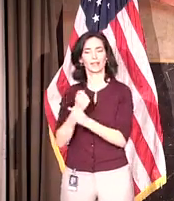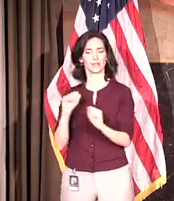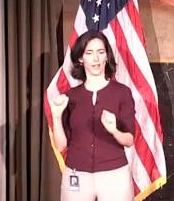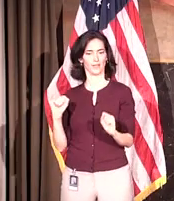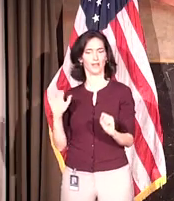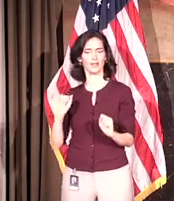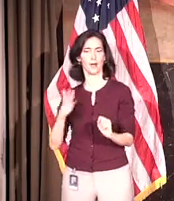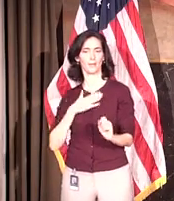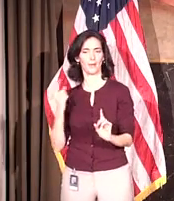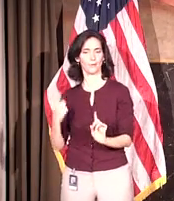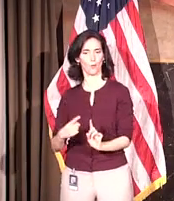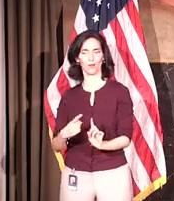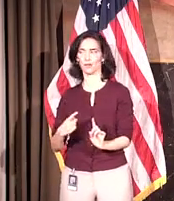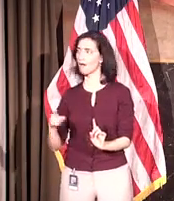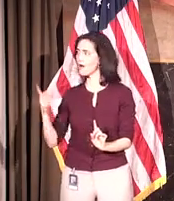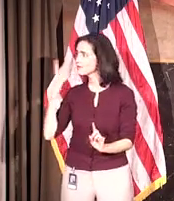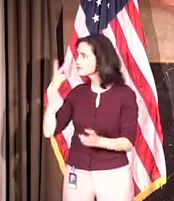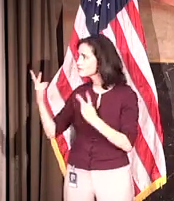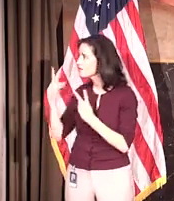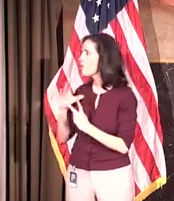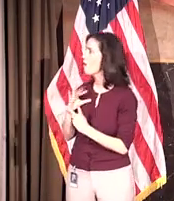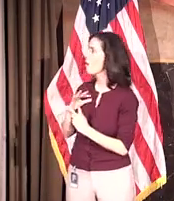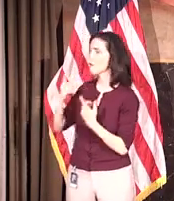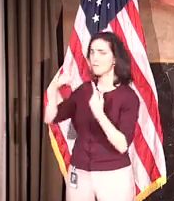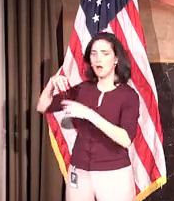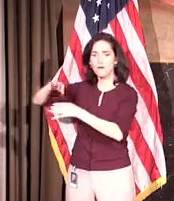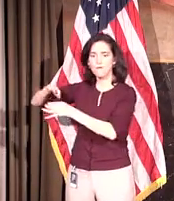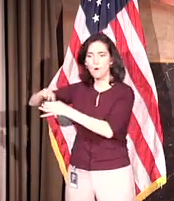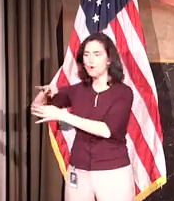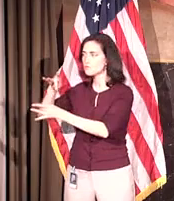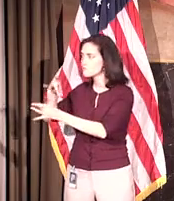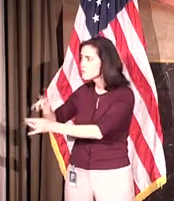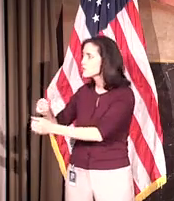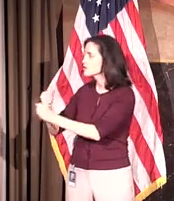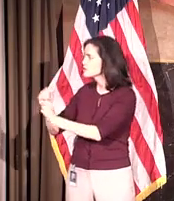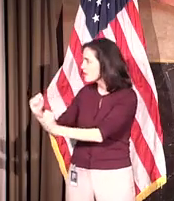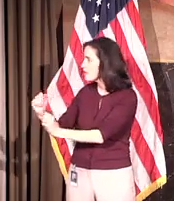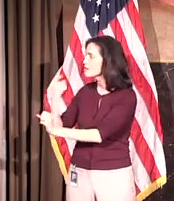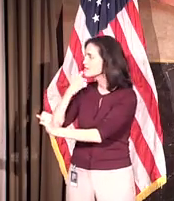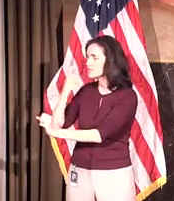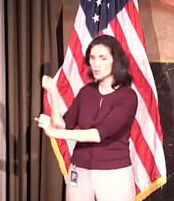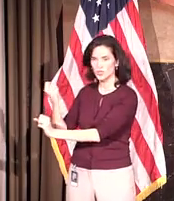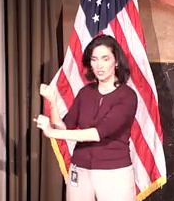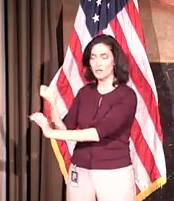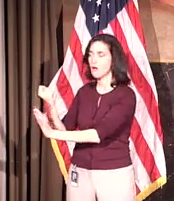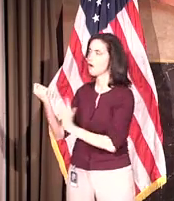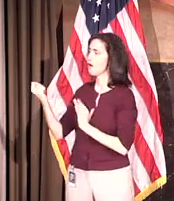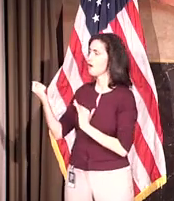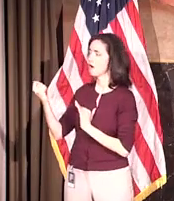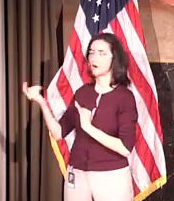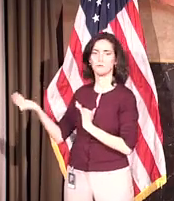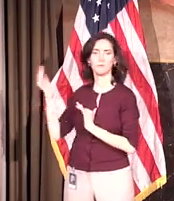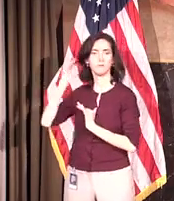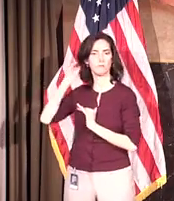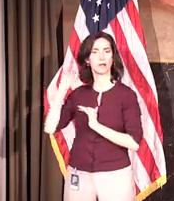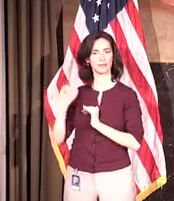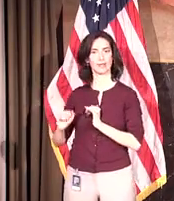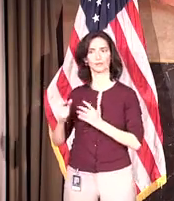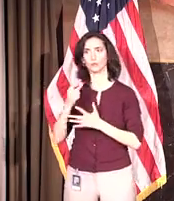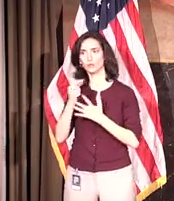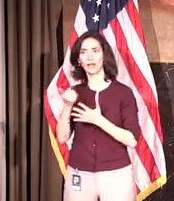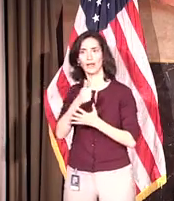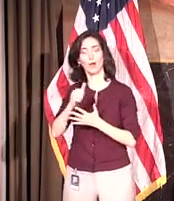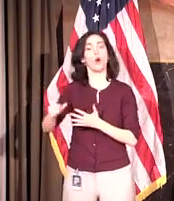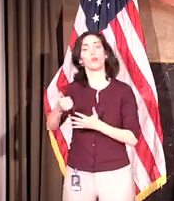received from the good experience across the state on last Tuesday. On that note, as the